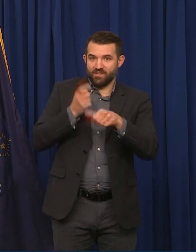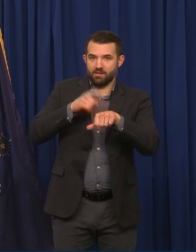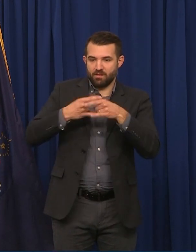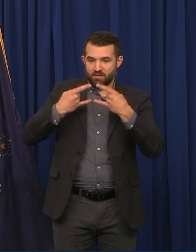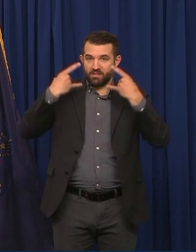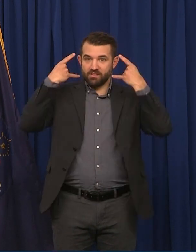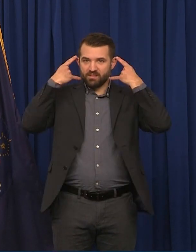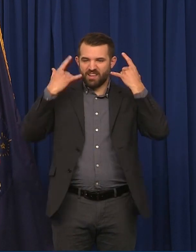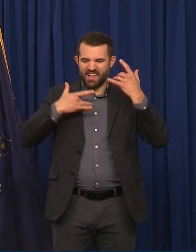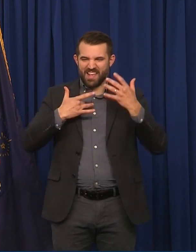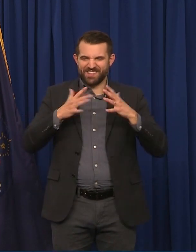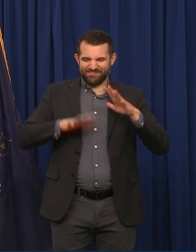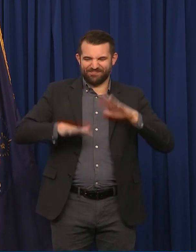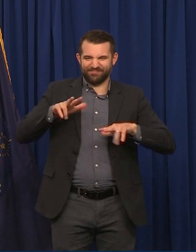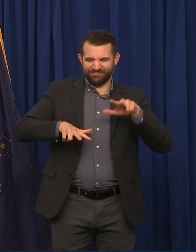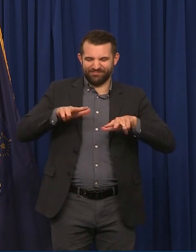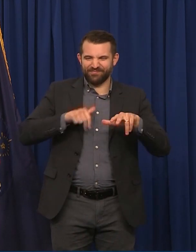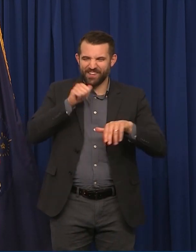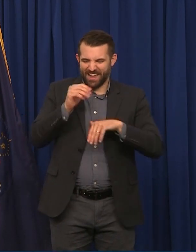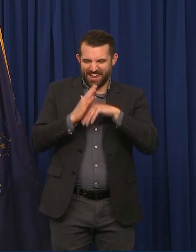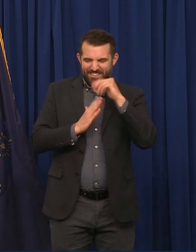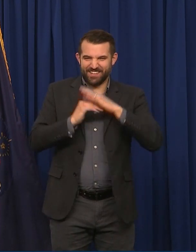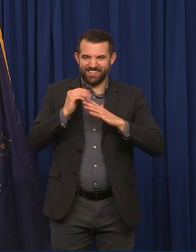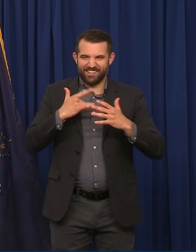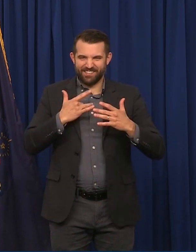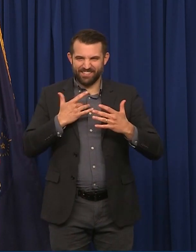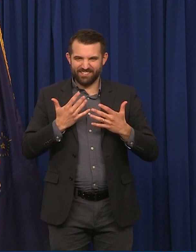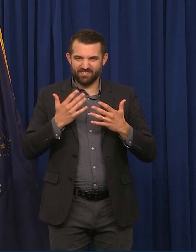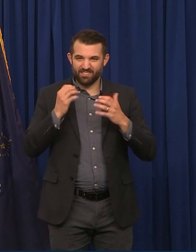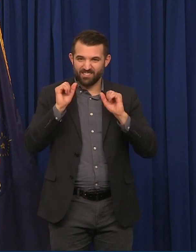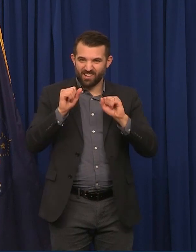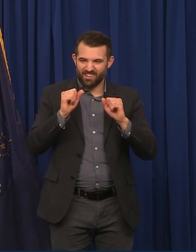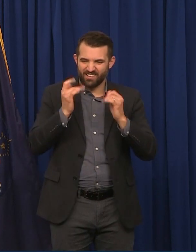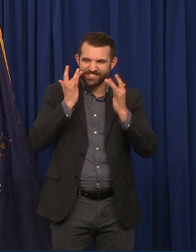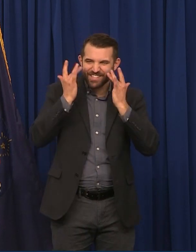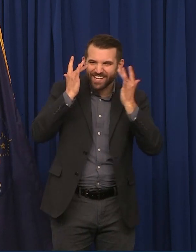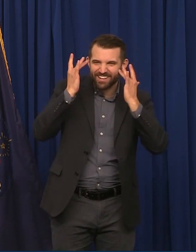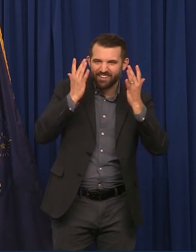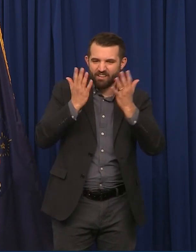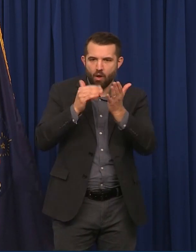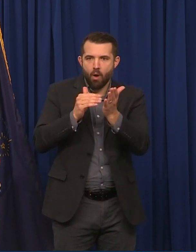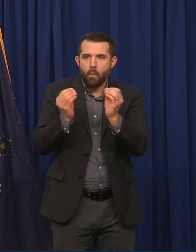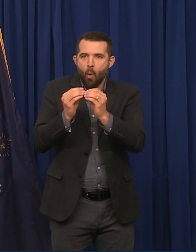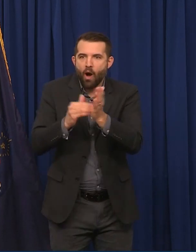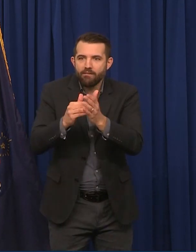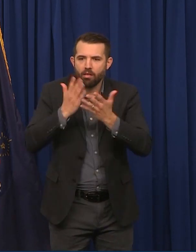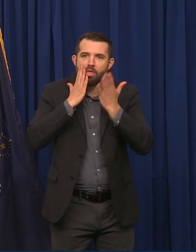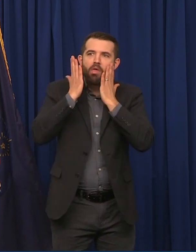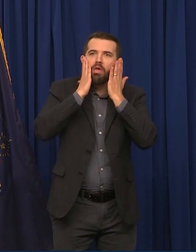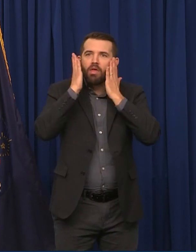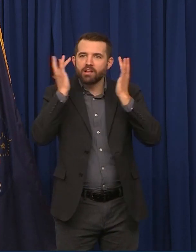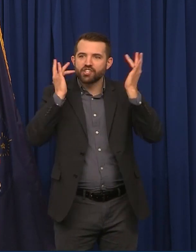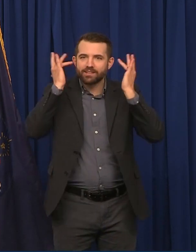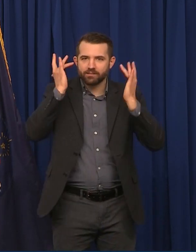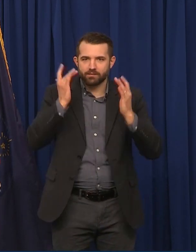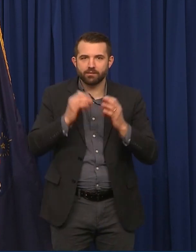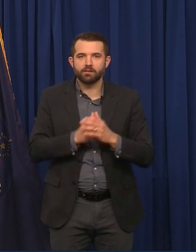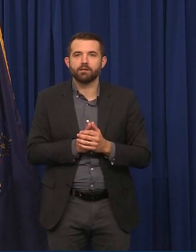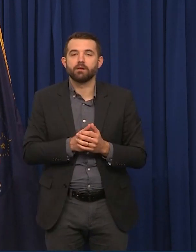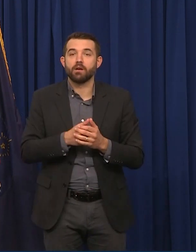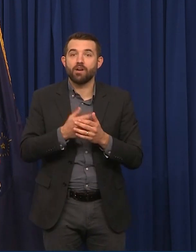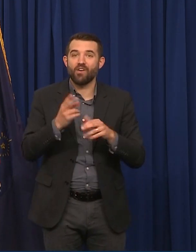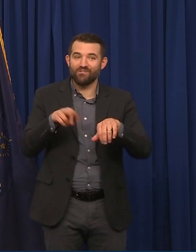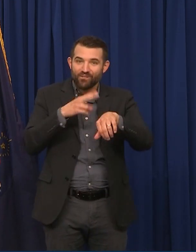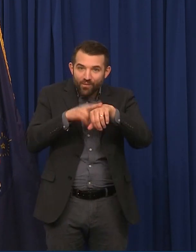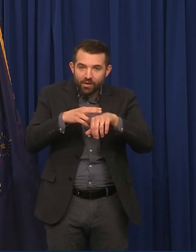your face actually might lead to people touching their face more, which is, of course, one of the things that we ask people